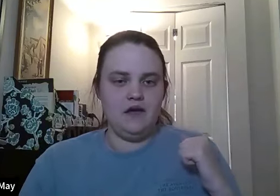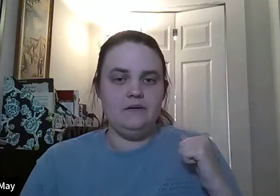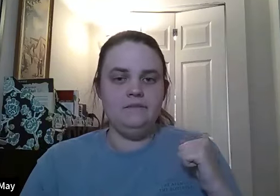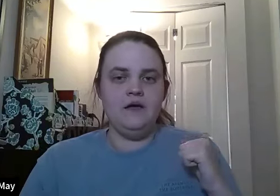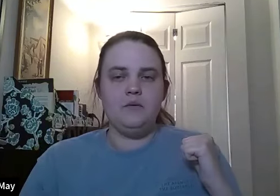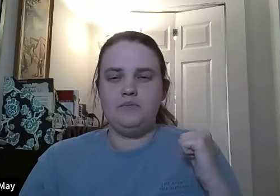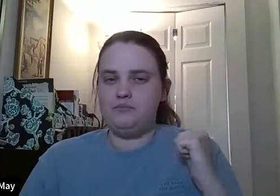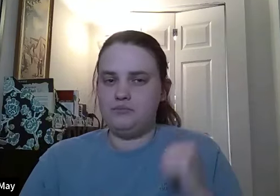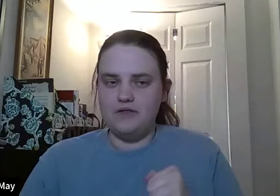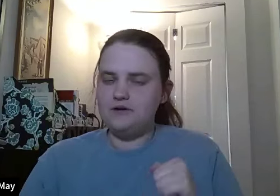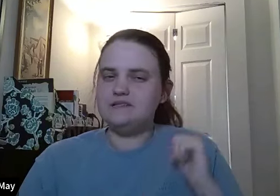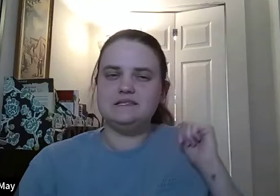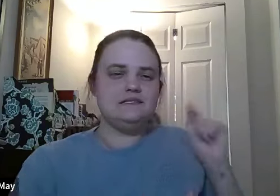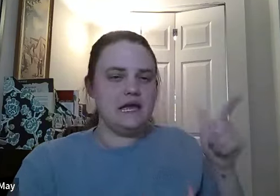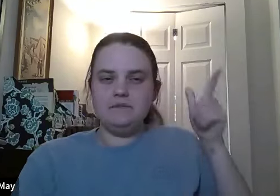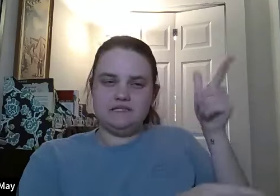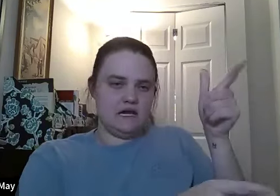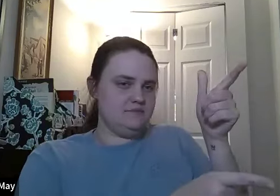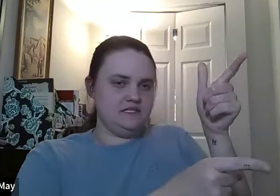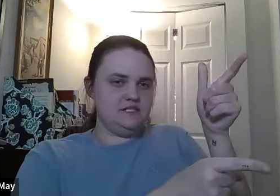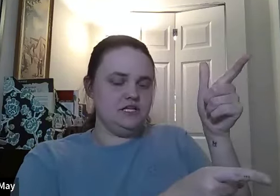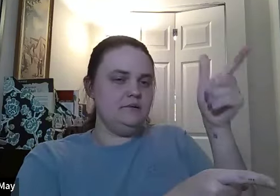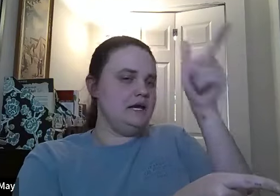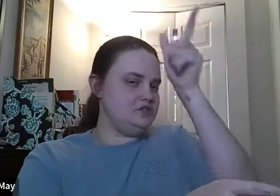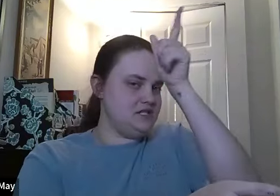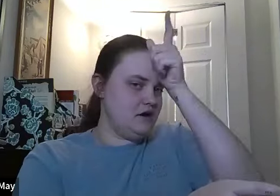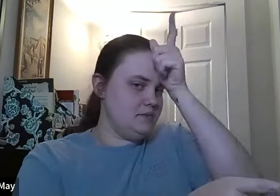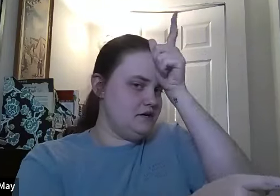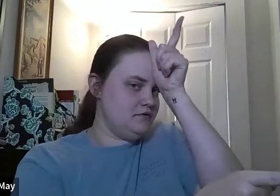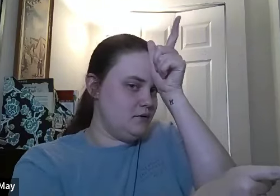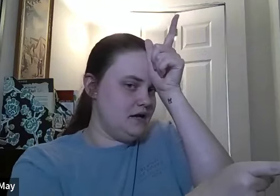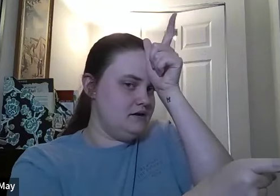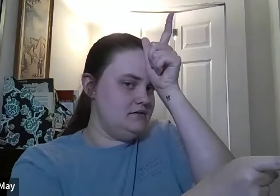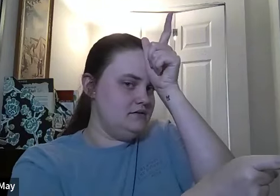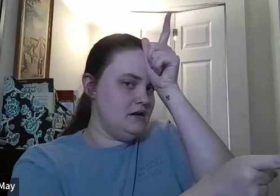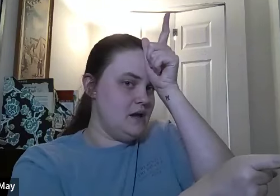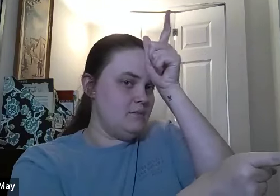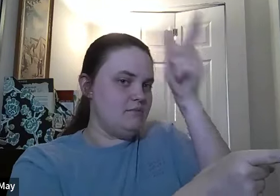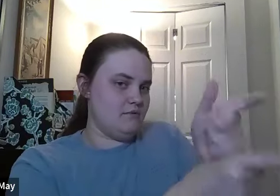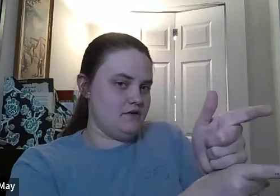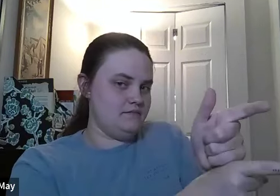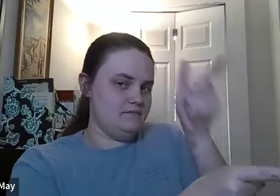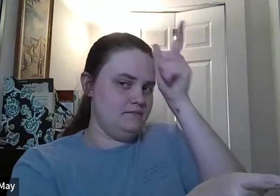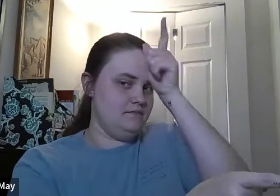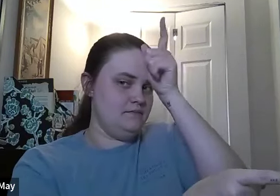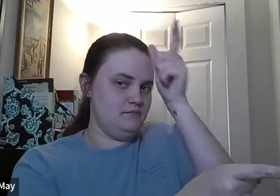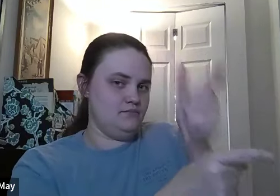Okay. Brother, same exact positioning. It's just now going to be on your forehead. Brother.